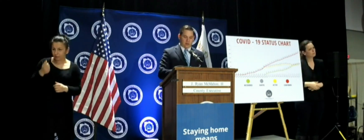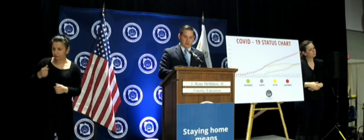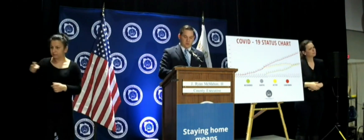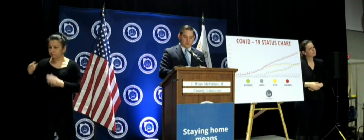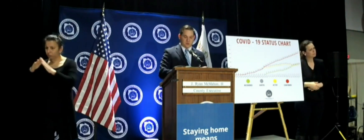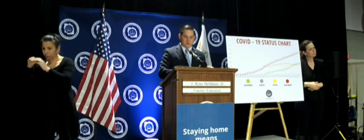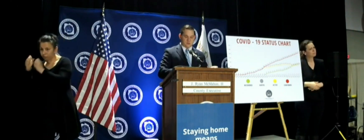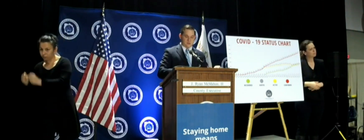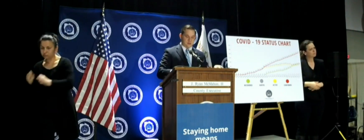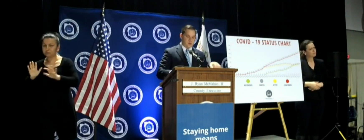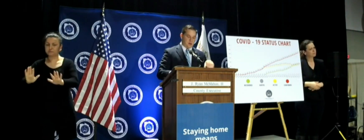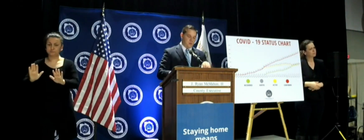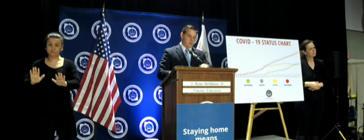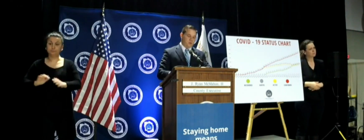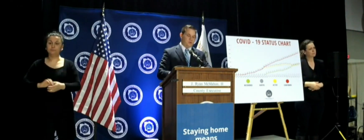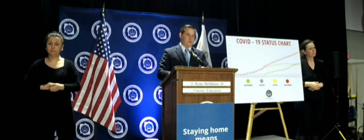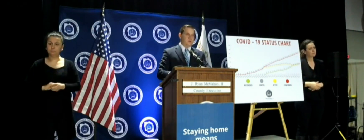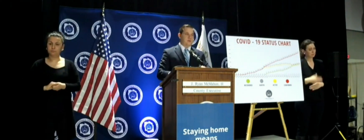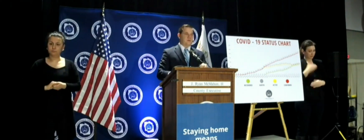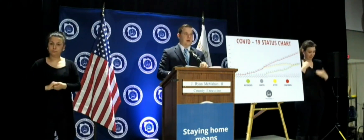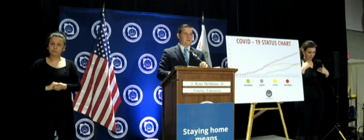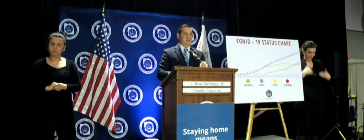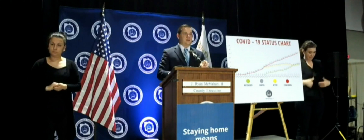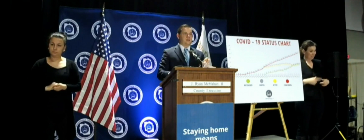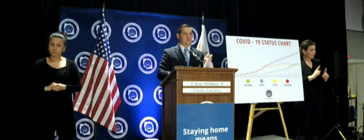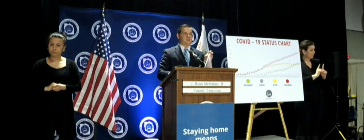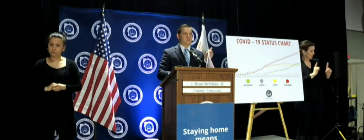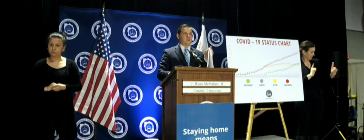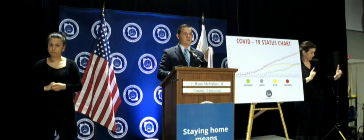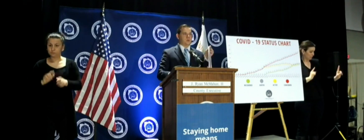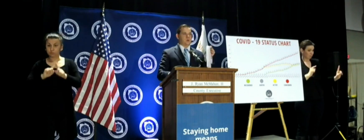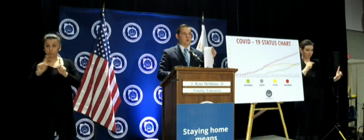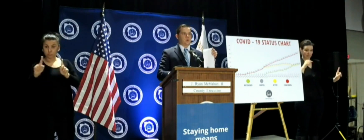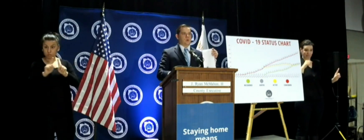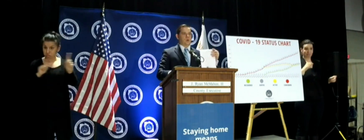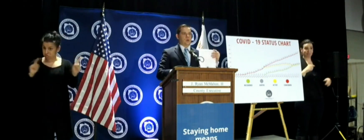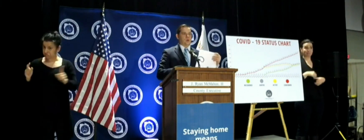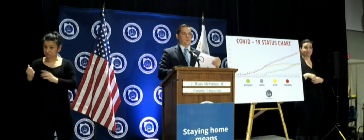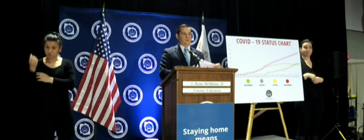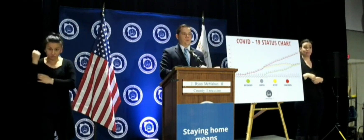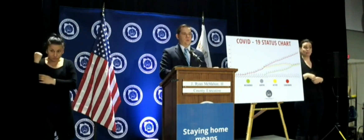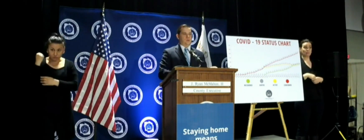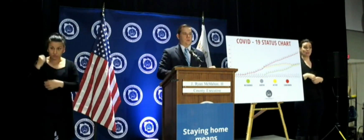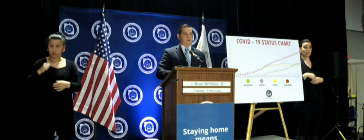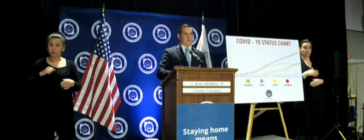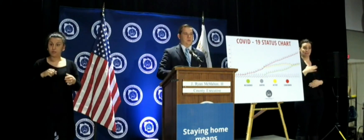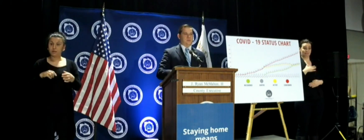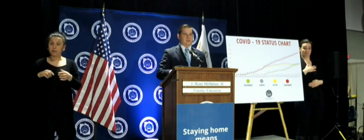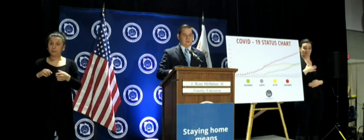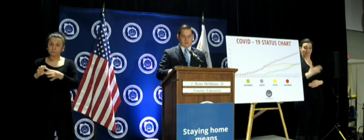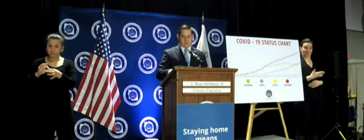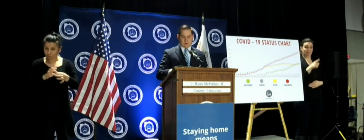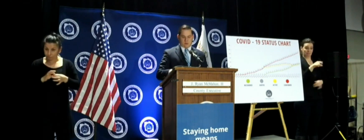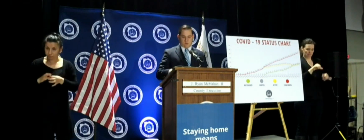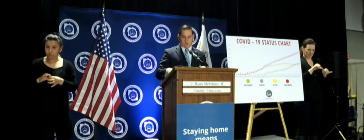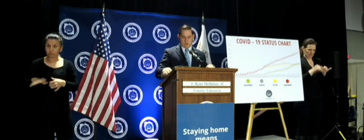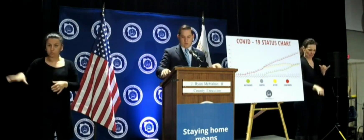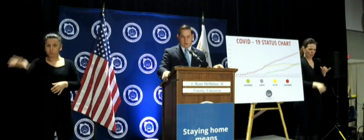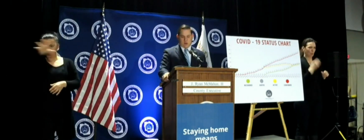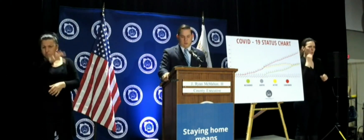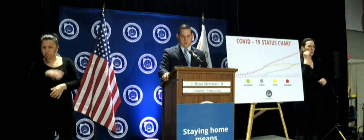Certainly related to social distancing, we put a voluntary shelter-in-place order about 10 days